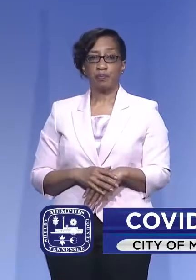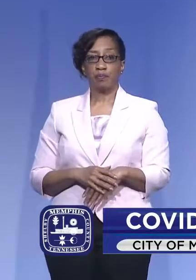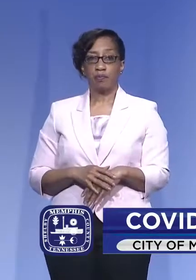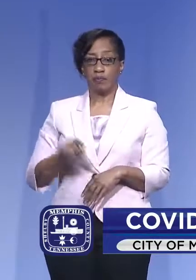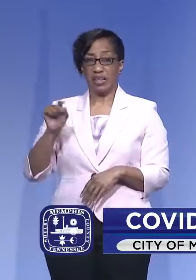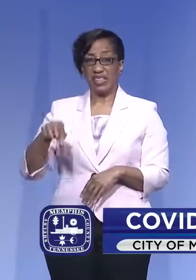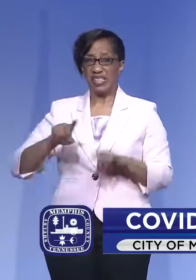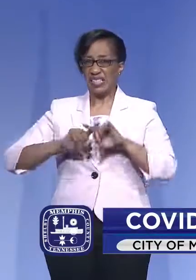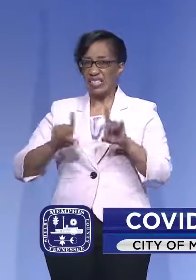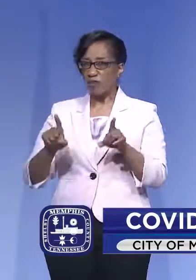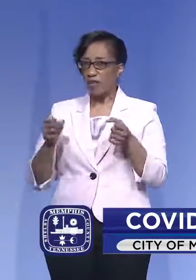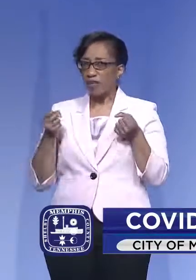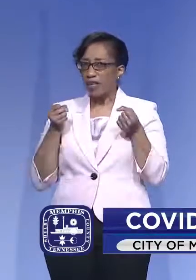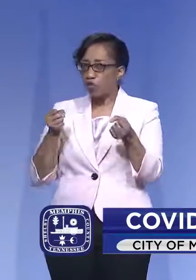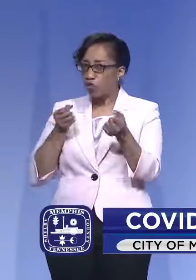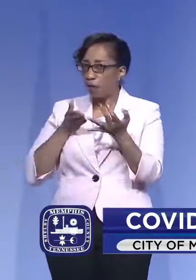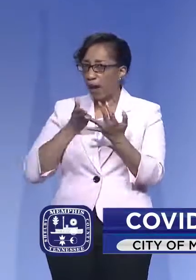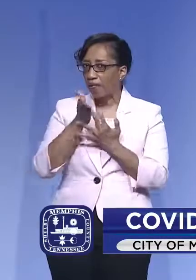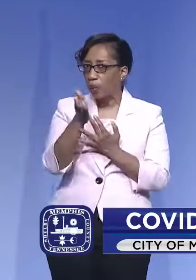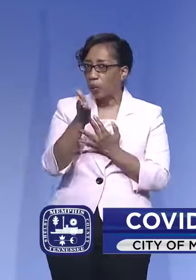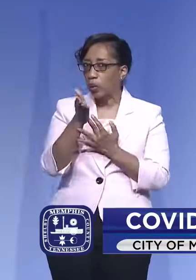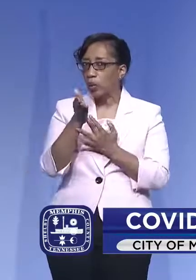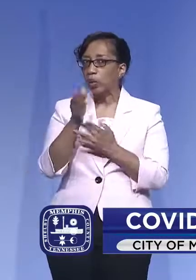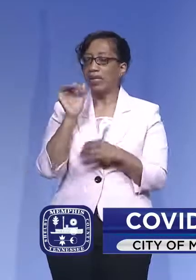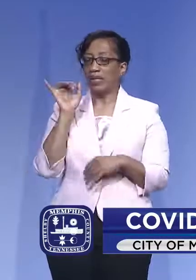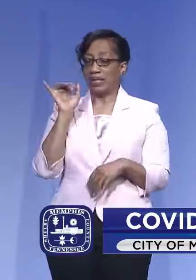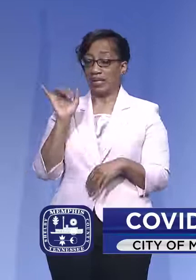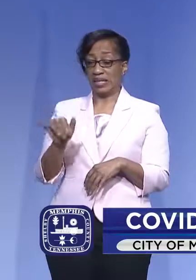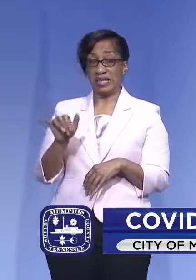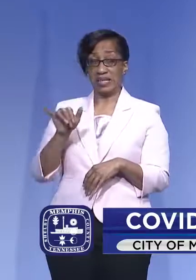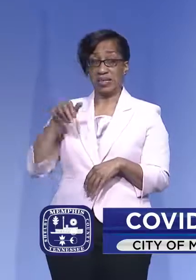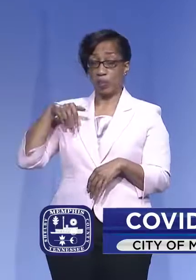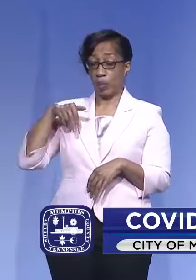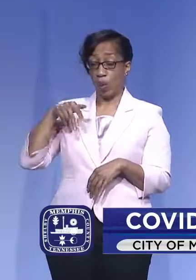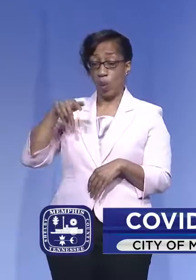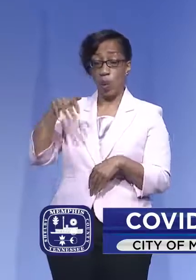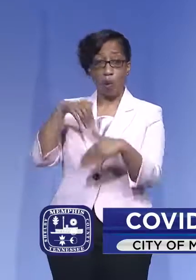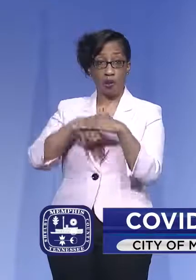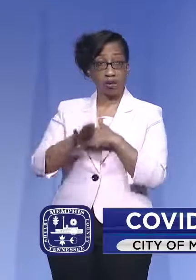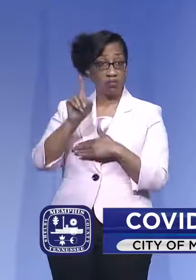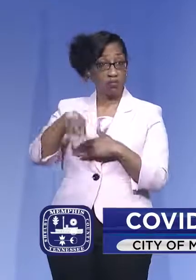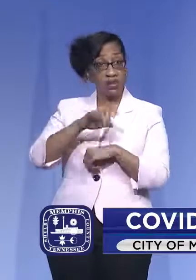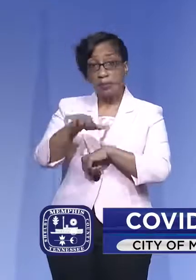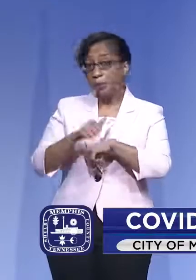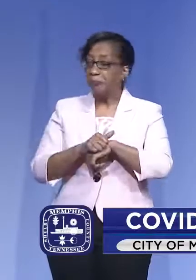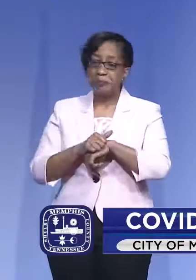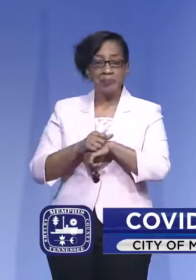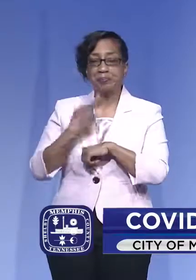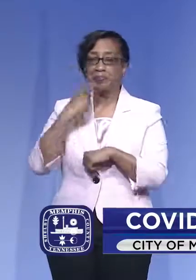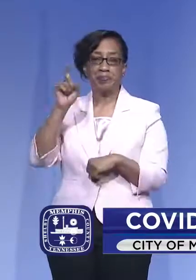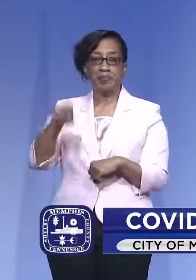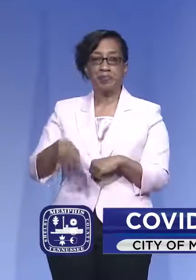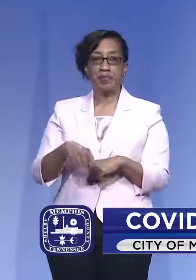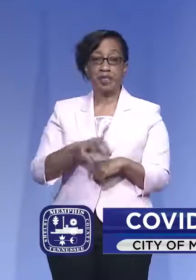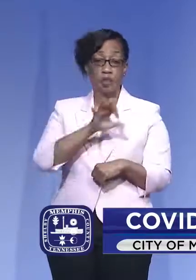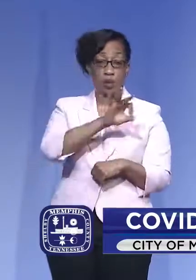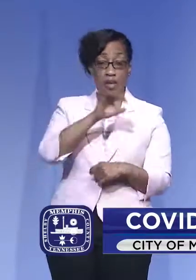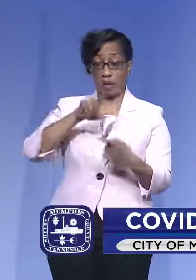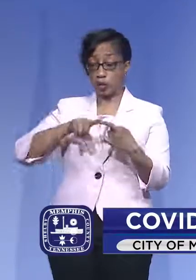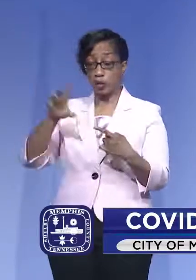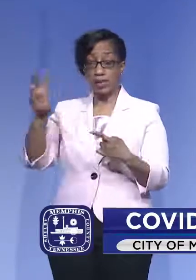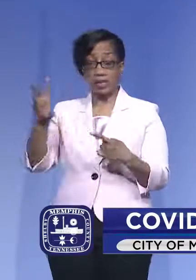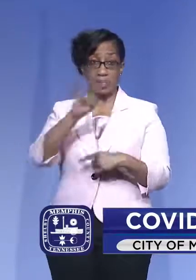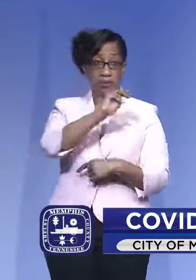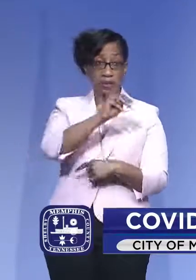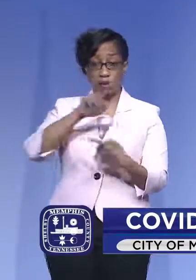the drive-through sites. This is a walk-in site. No appointment will be necessary during the hours of 9 to 6, Monday to